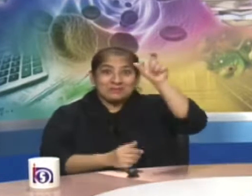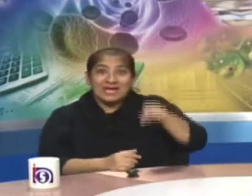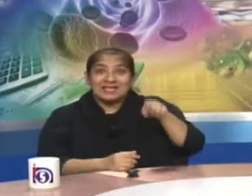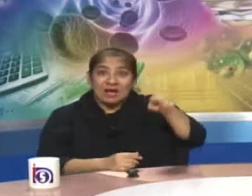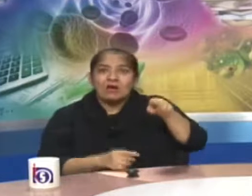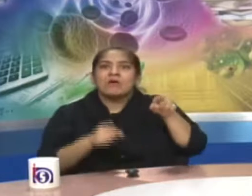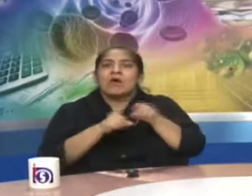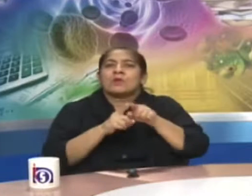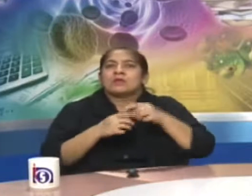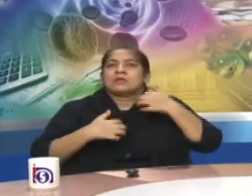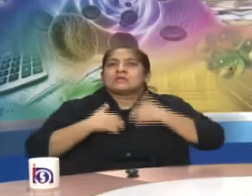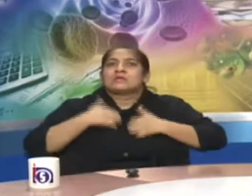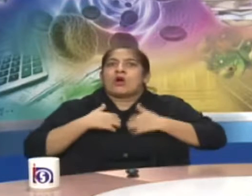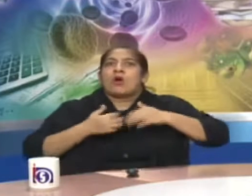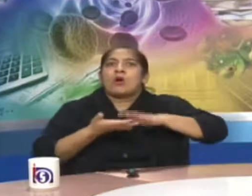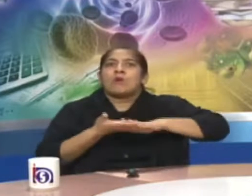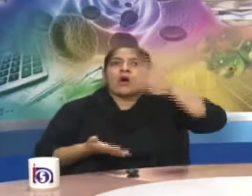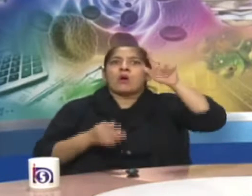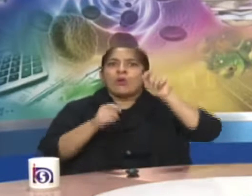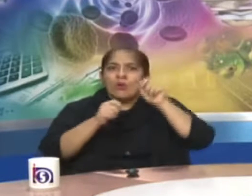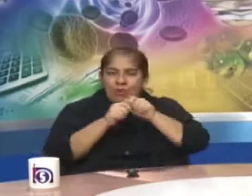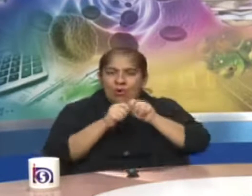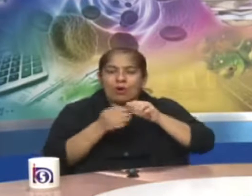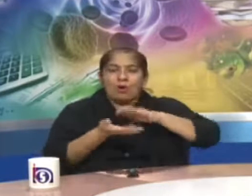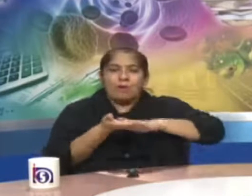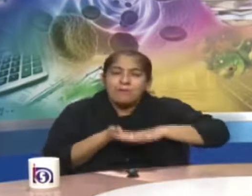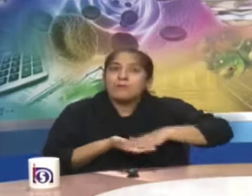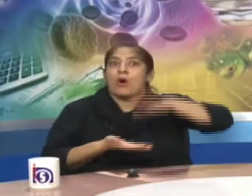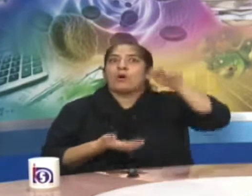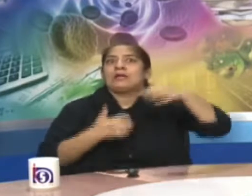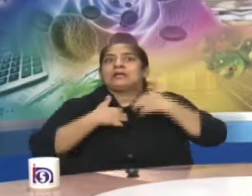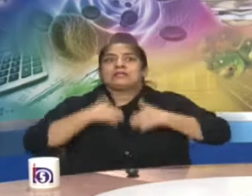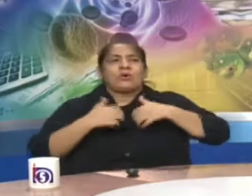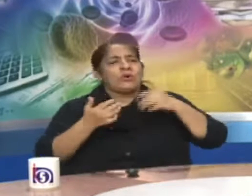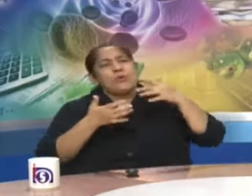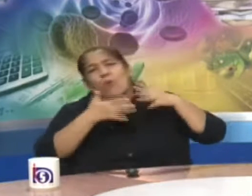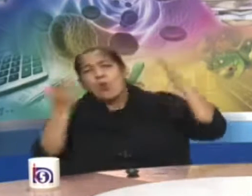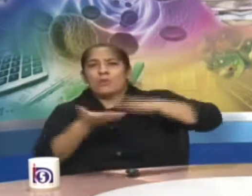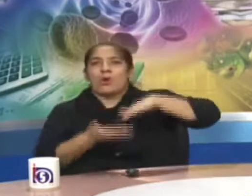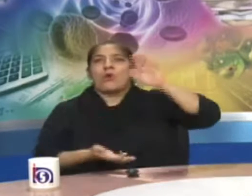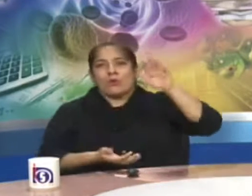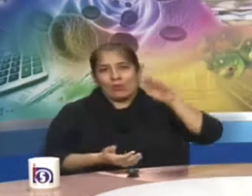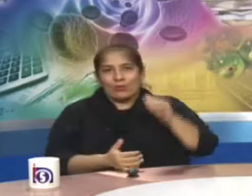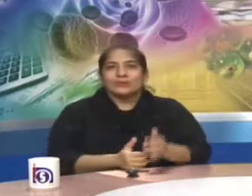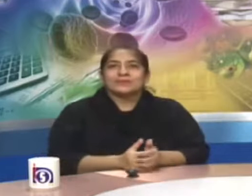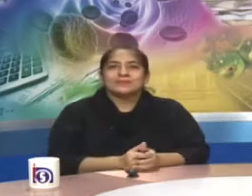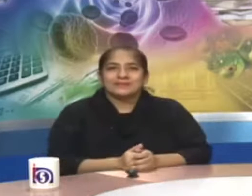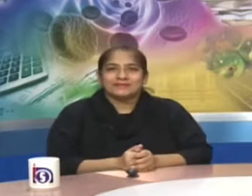We all know that SEBI is Securities Exchange Board of India.